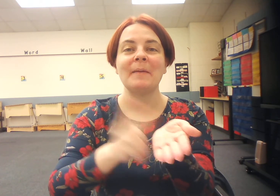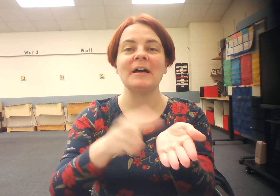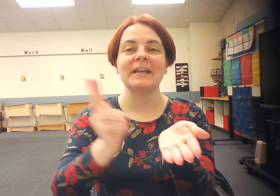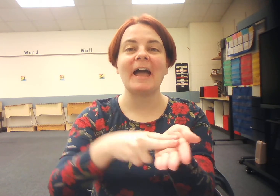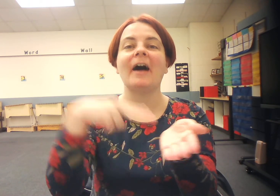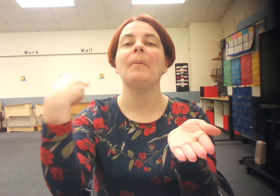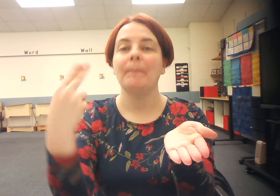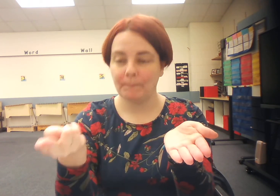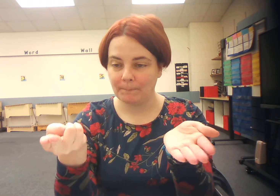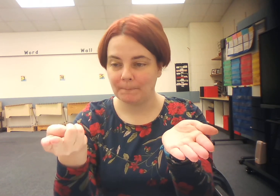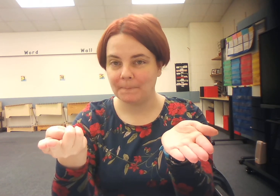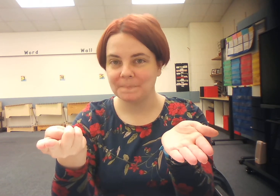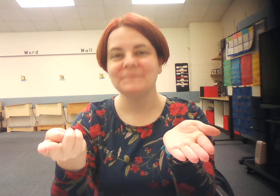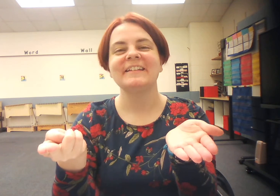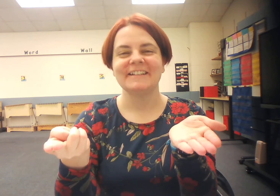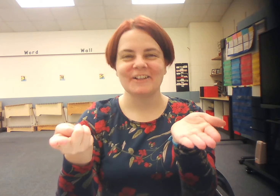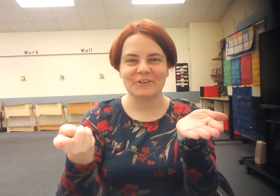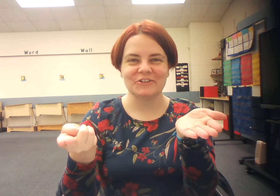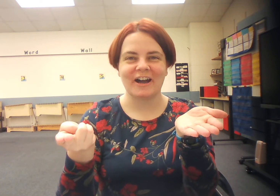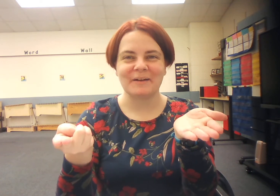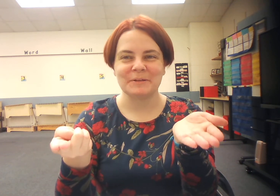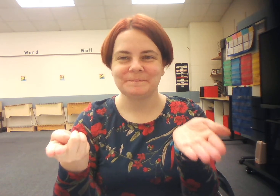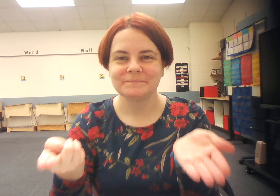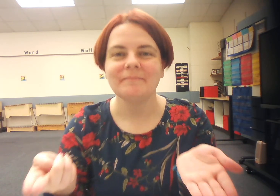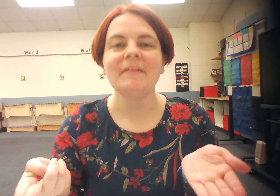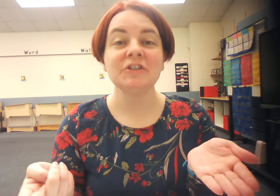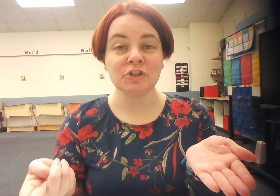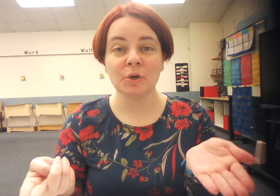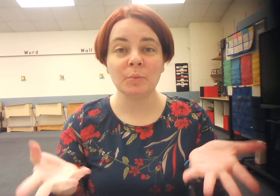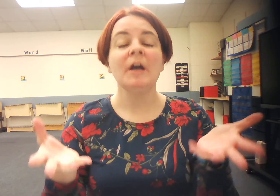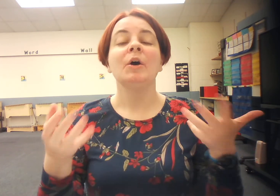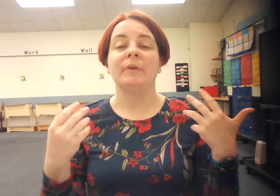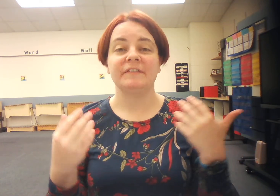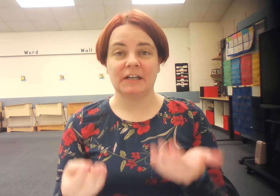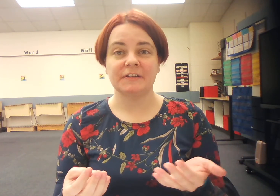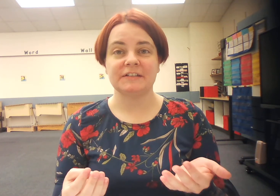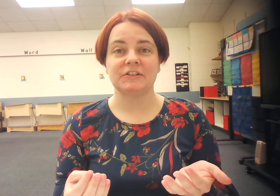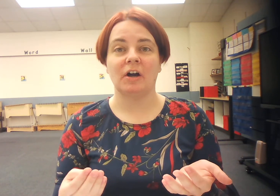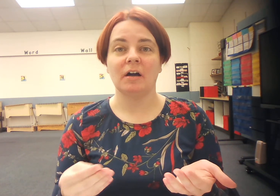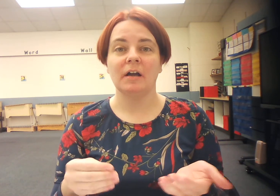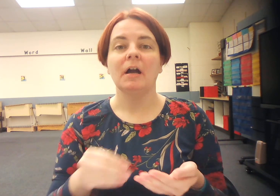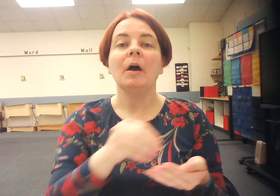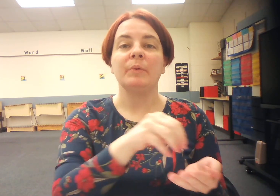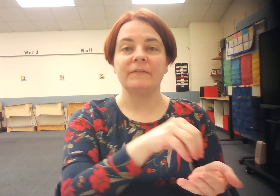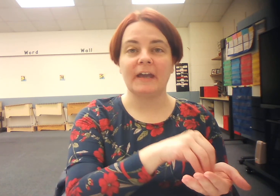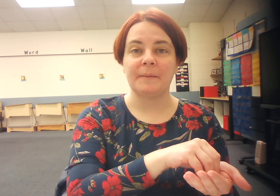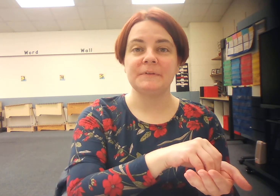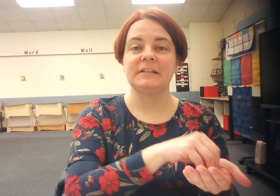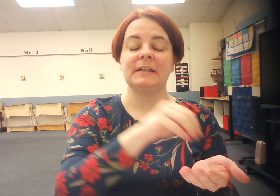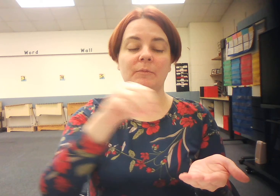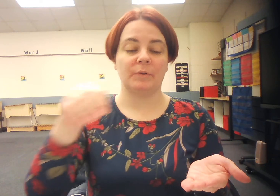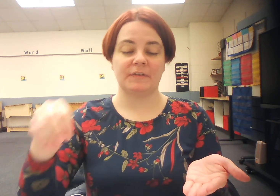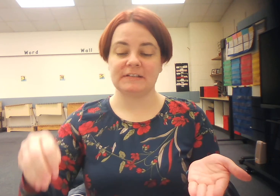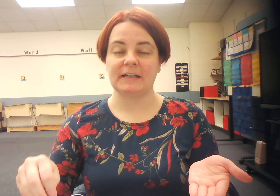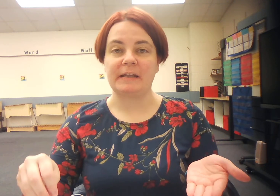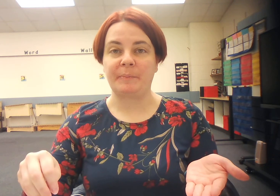gal good job so we've sung the song we've kept it with the steady beat